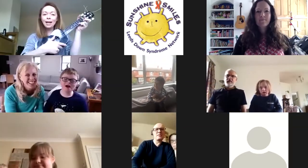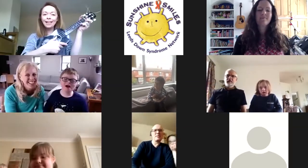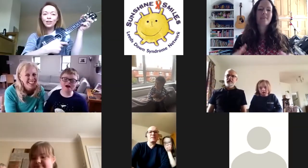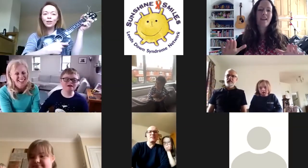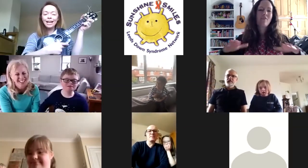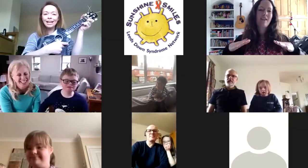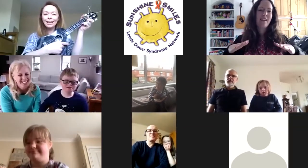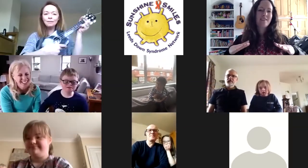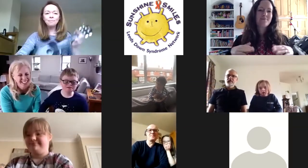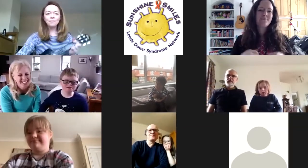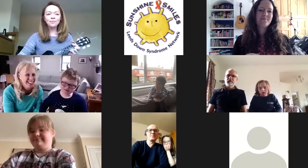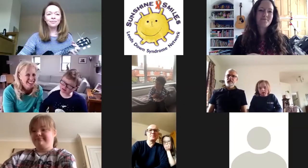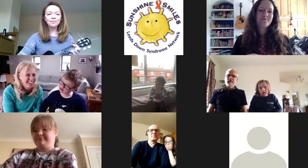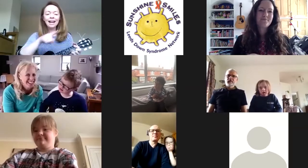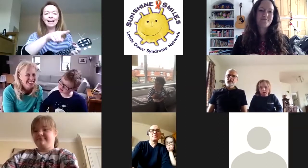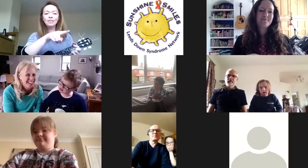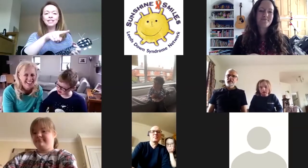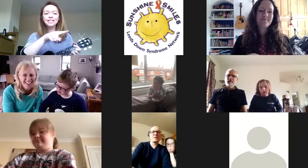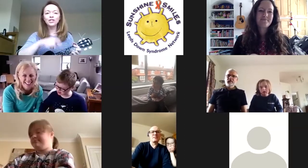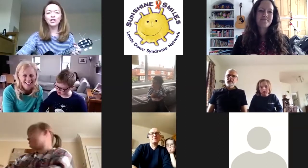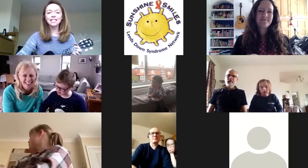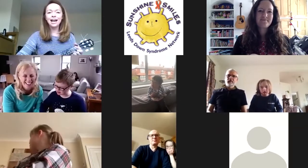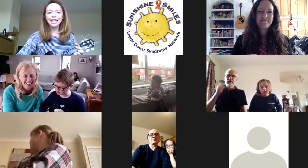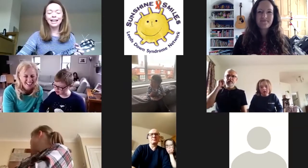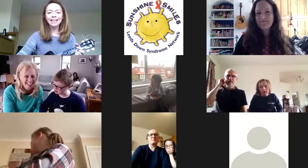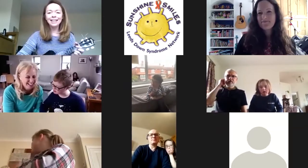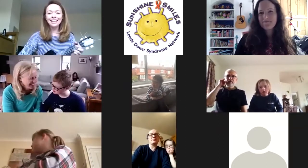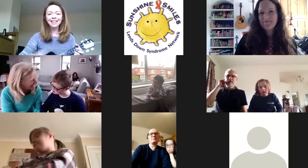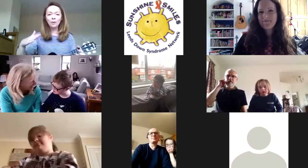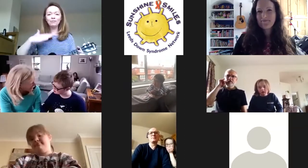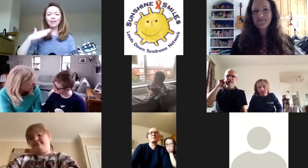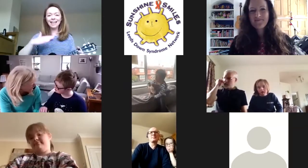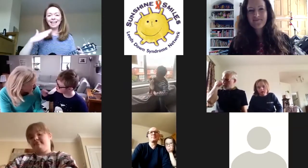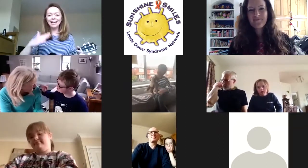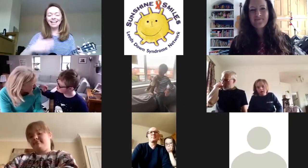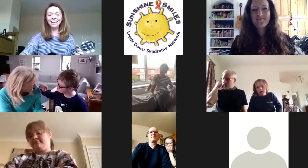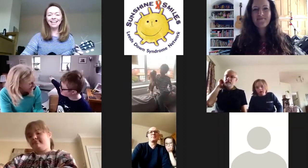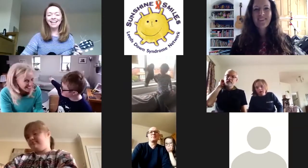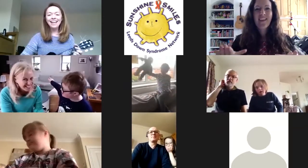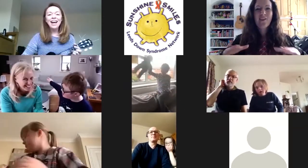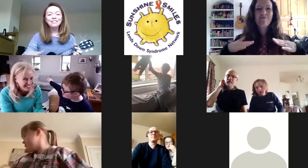going to play the ukulele and Catherine's going to do the signing. Are we ready?